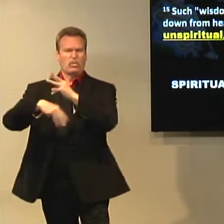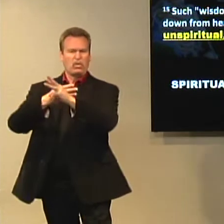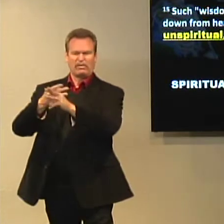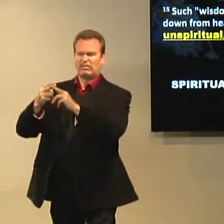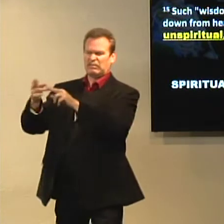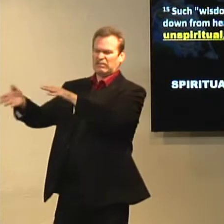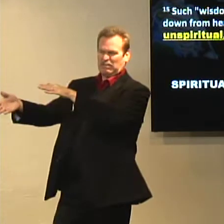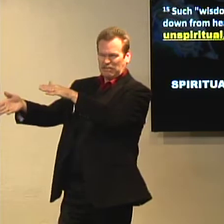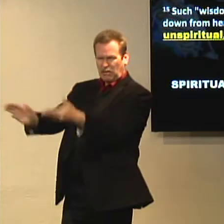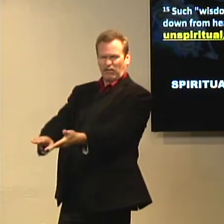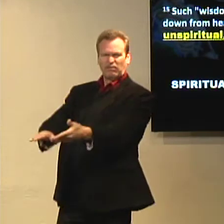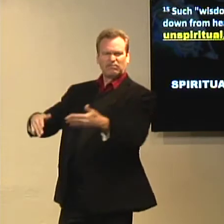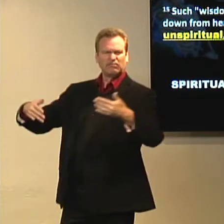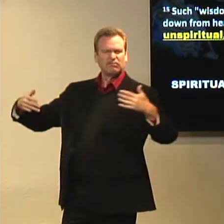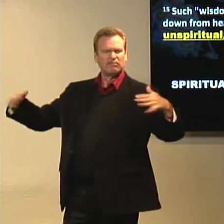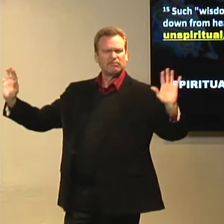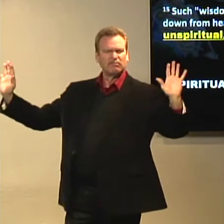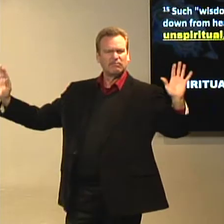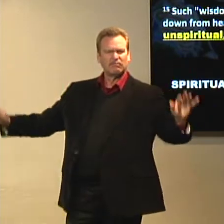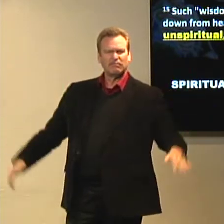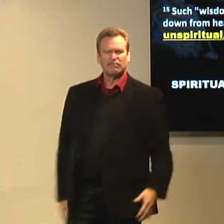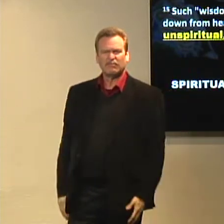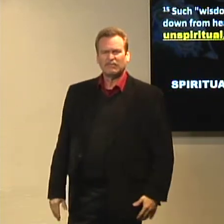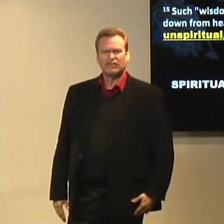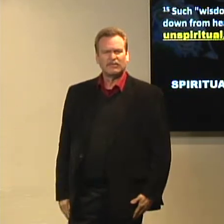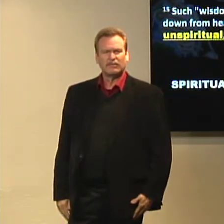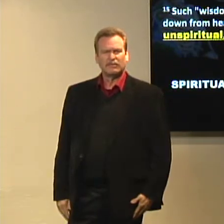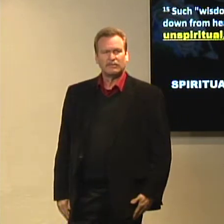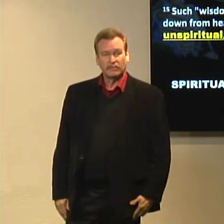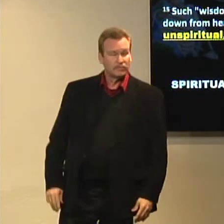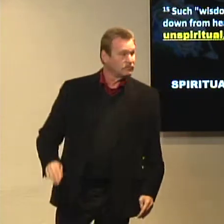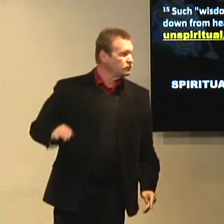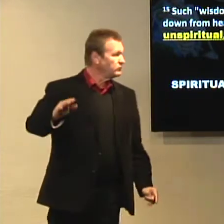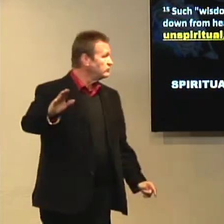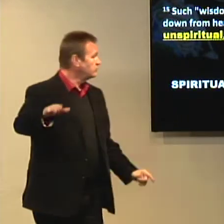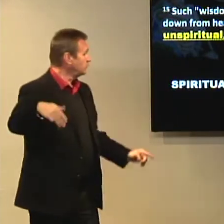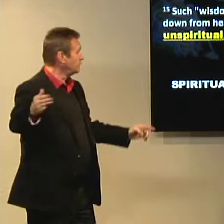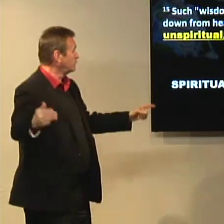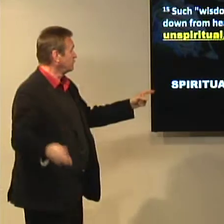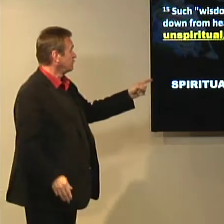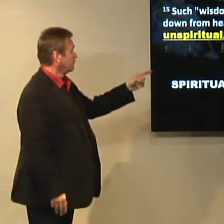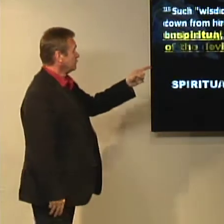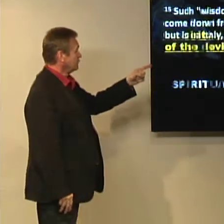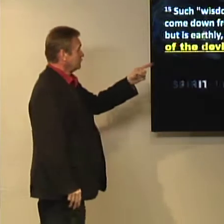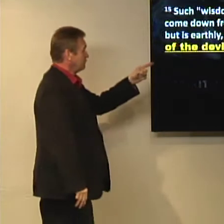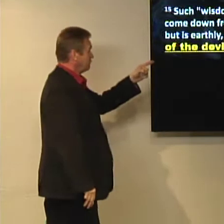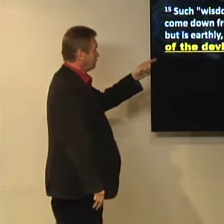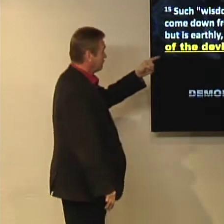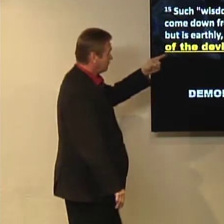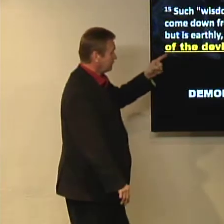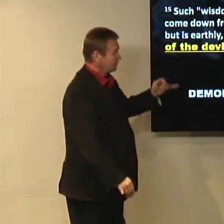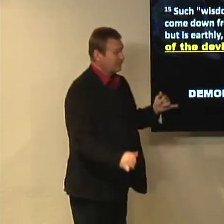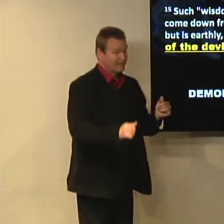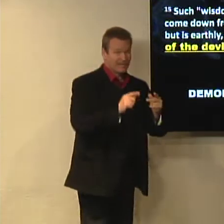is dead. If you just have the world's wisdom, it is spiritually dead. And he